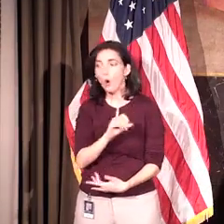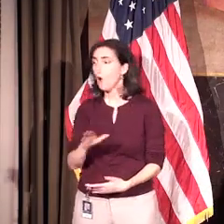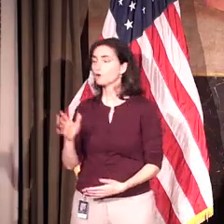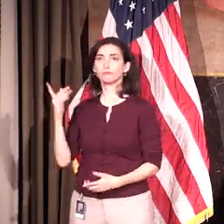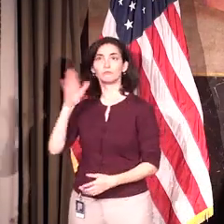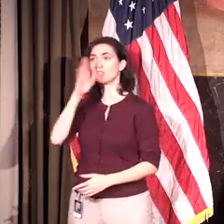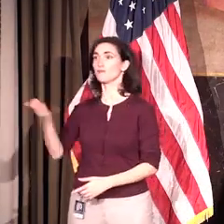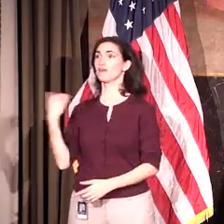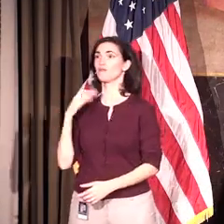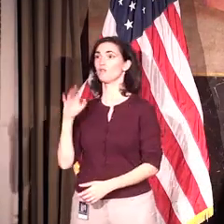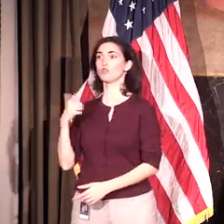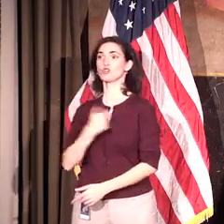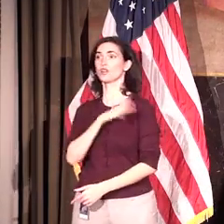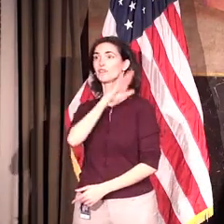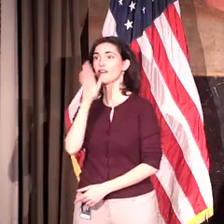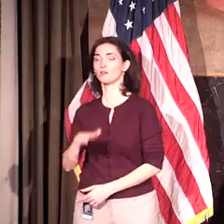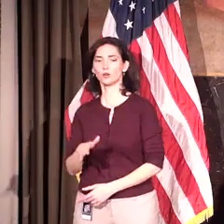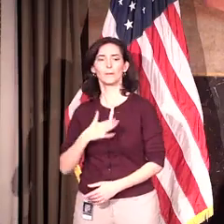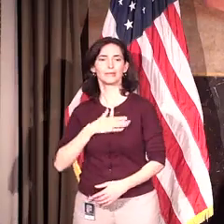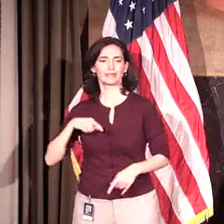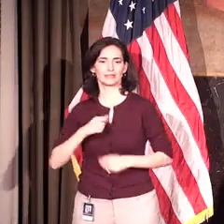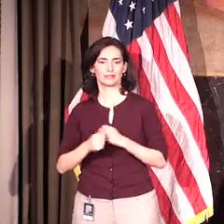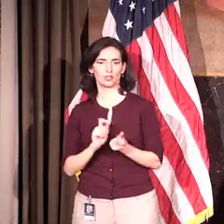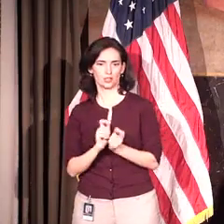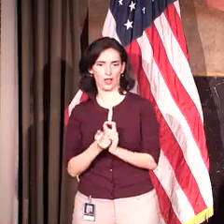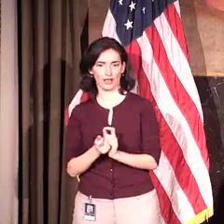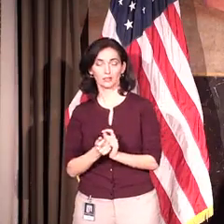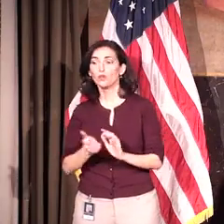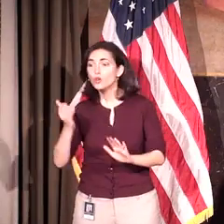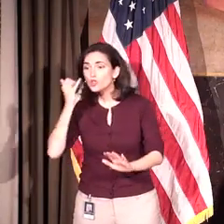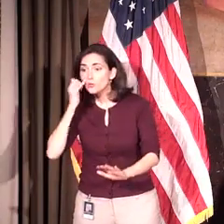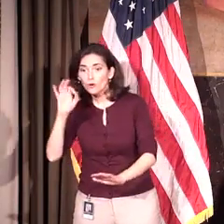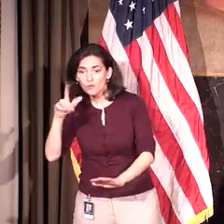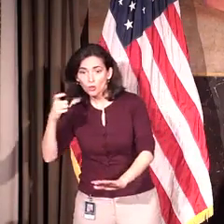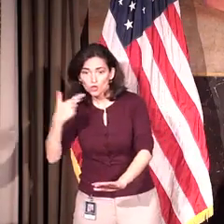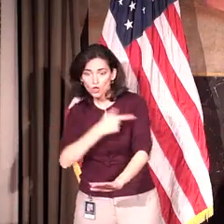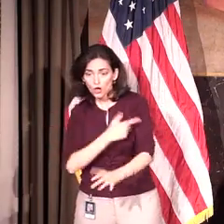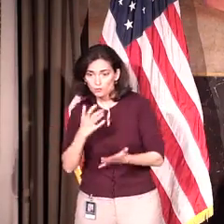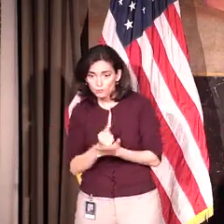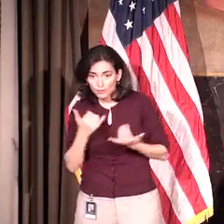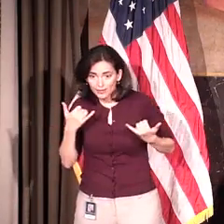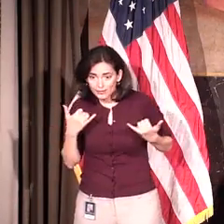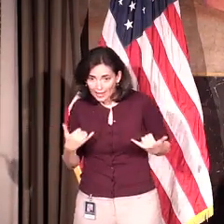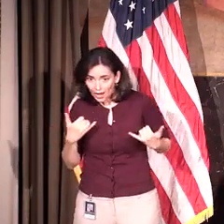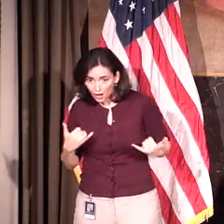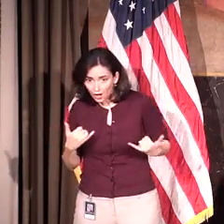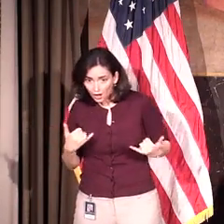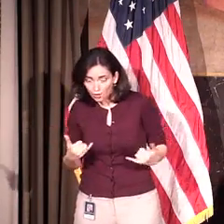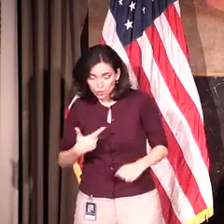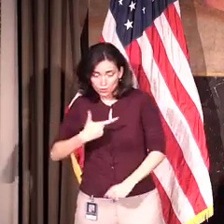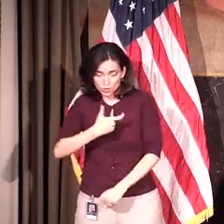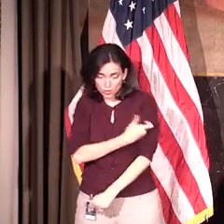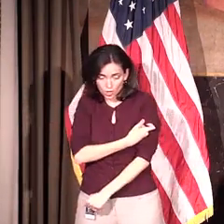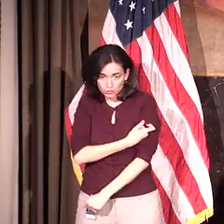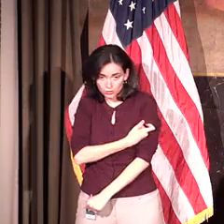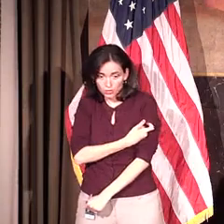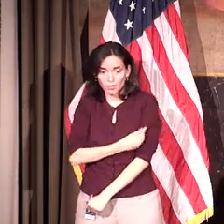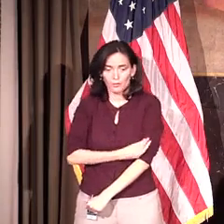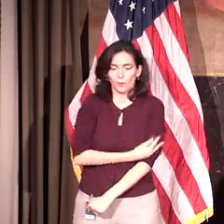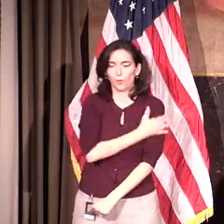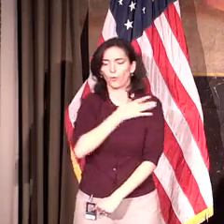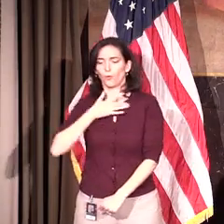And if you get a flu shot now, then it should be in full effect by the time that